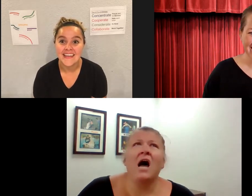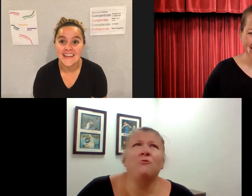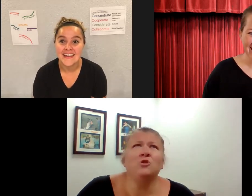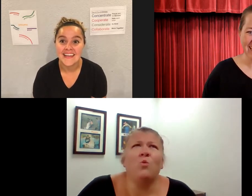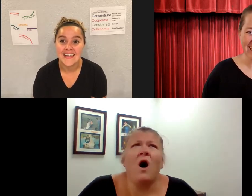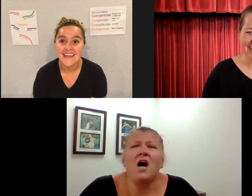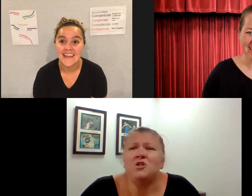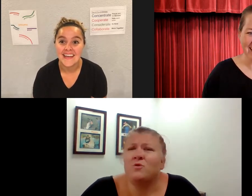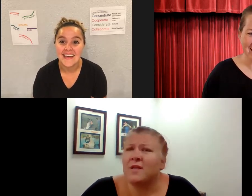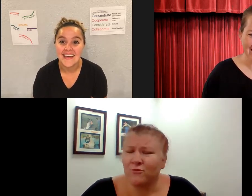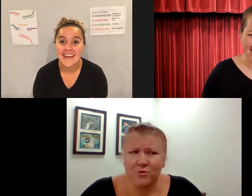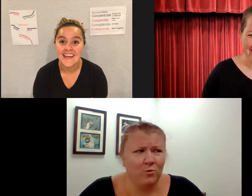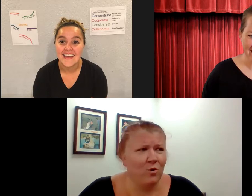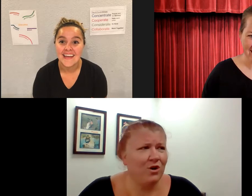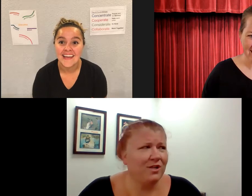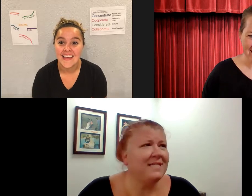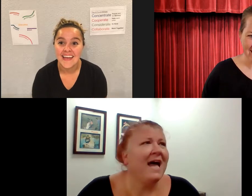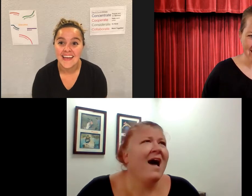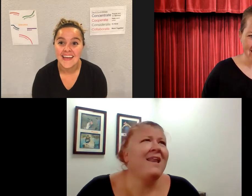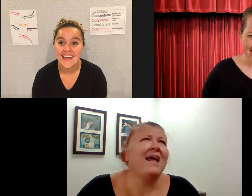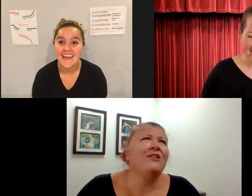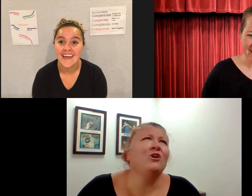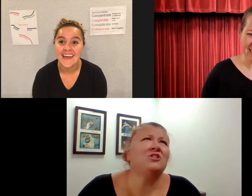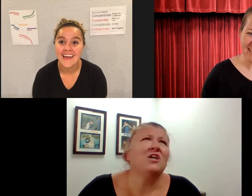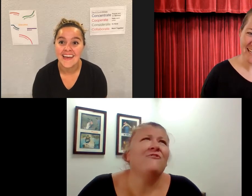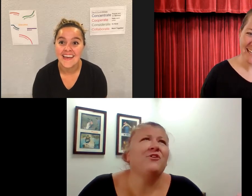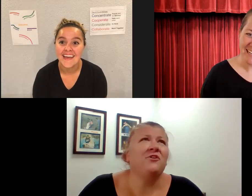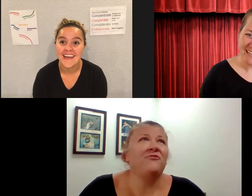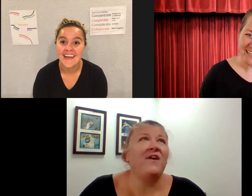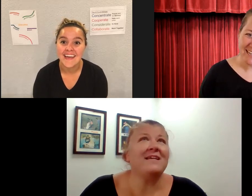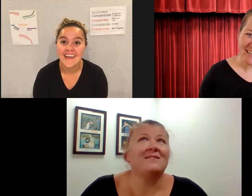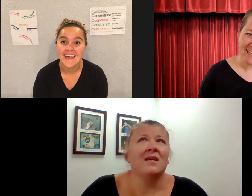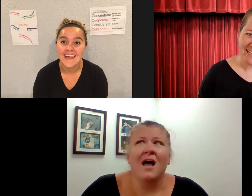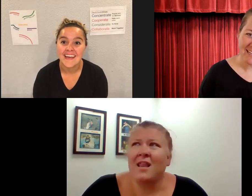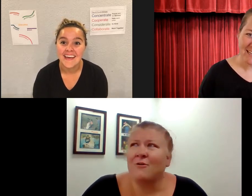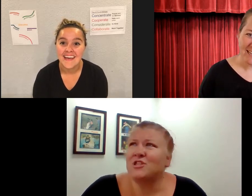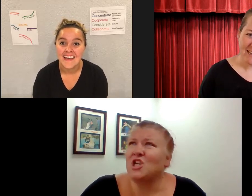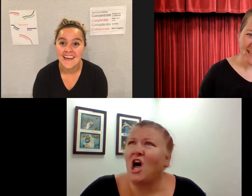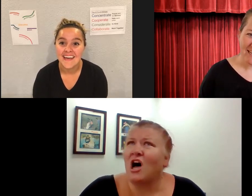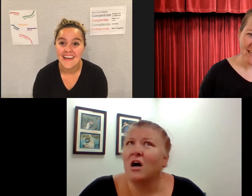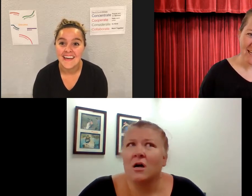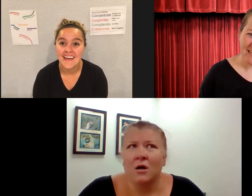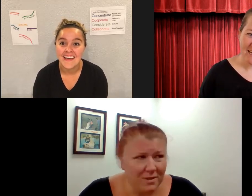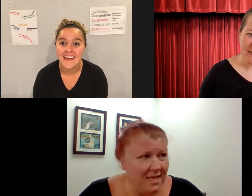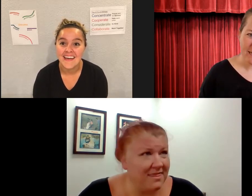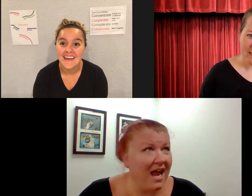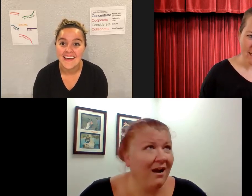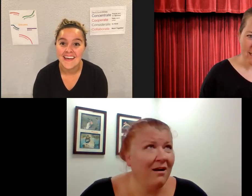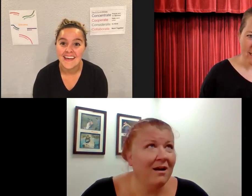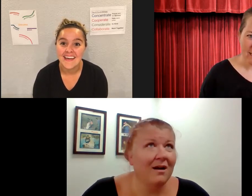Is it there? I was wandering through the woods and I looked for your face and I saw.